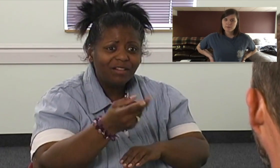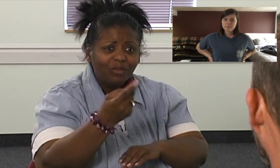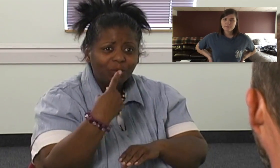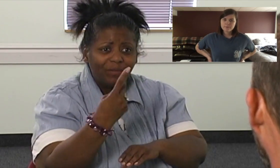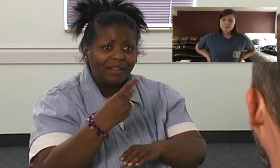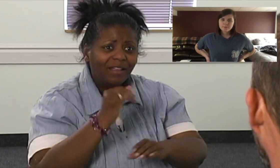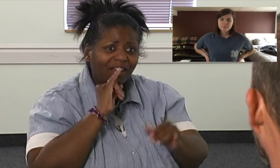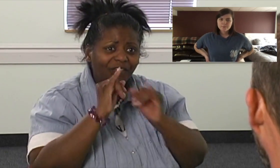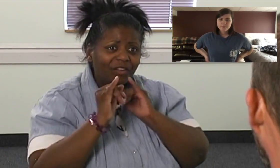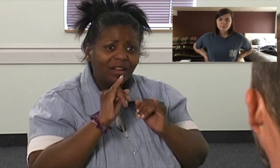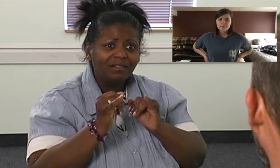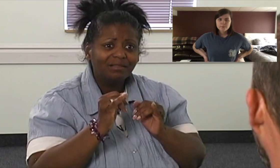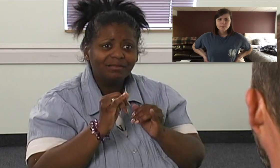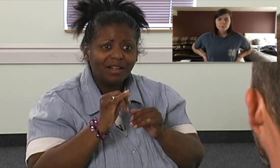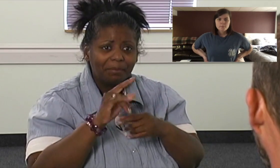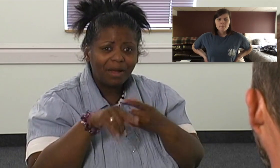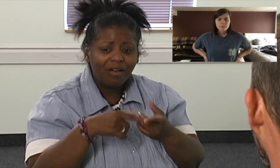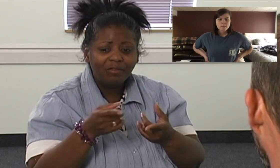for me?